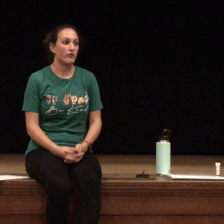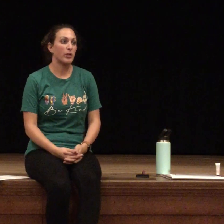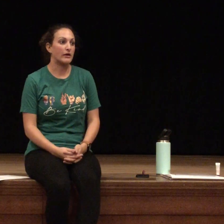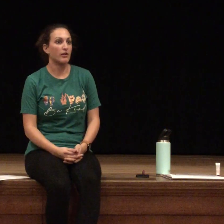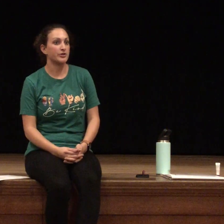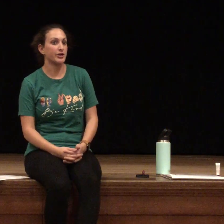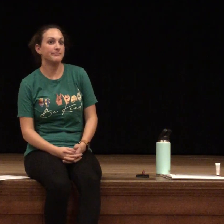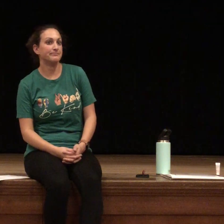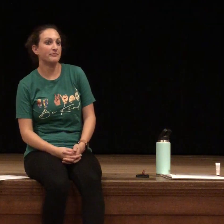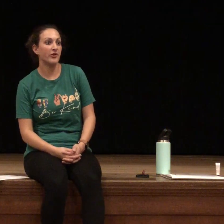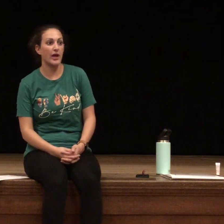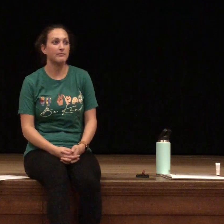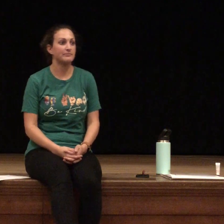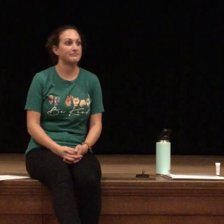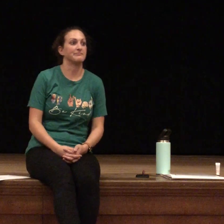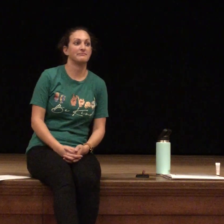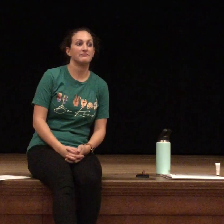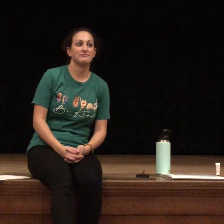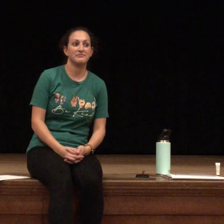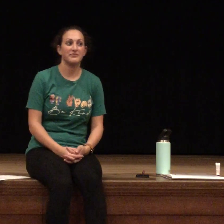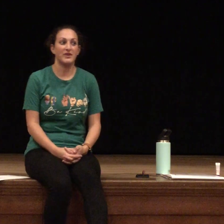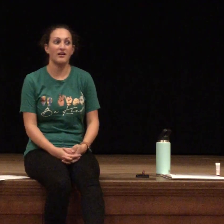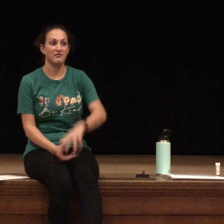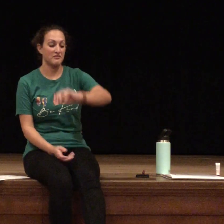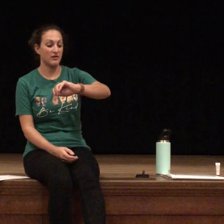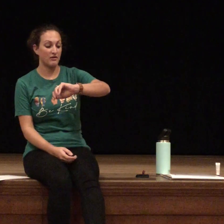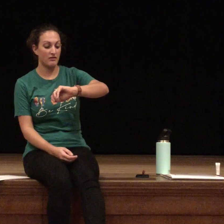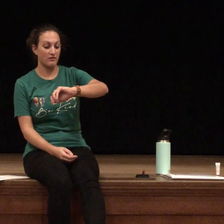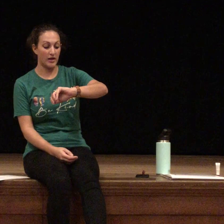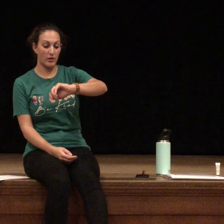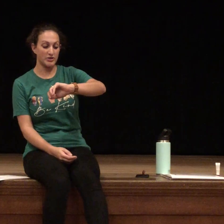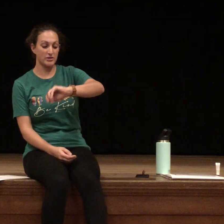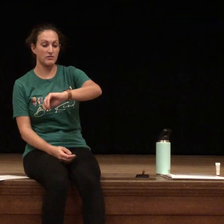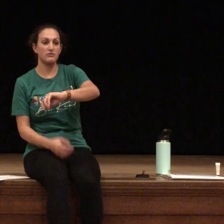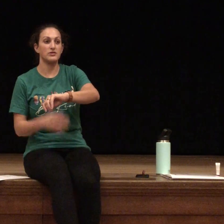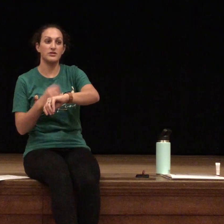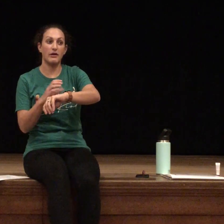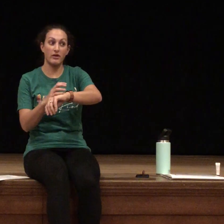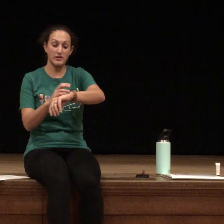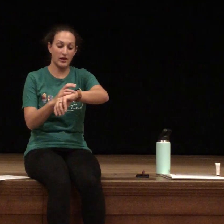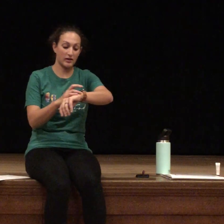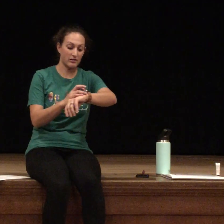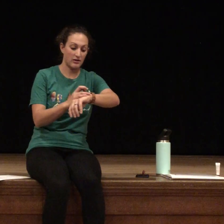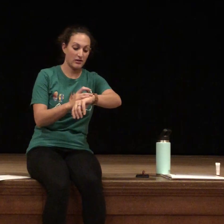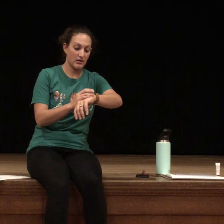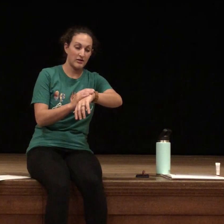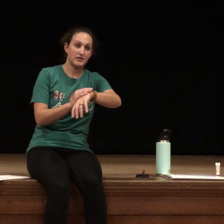plain colored shirt for that. Yeah. Any questions? Just about done today.